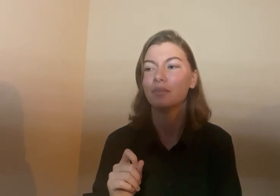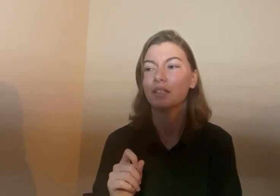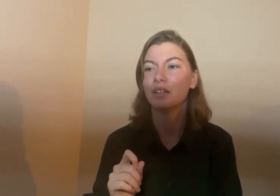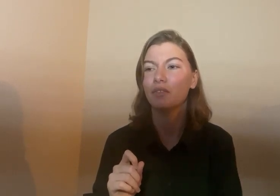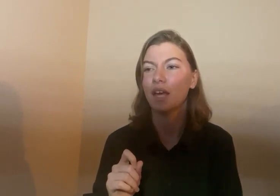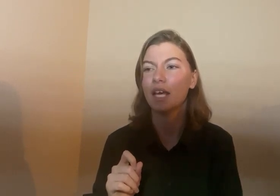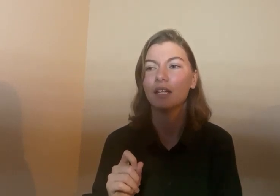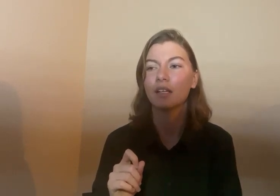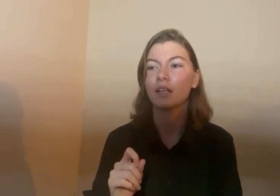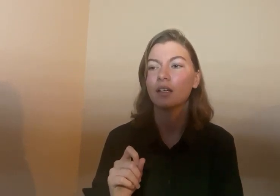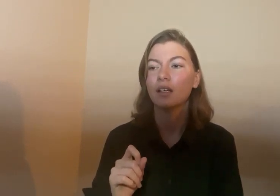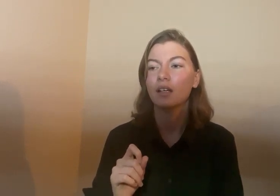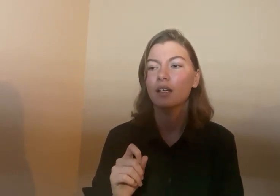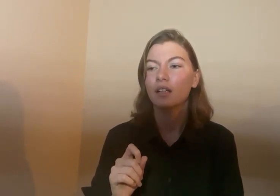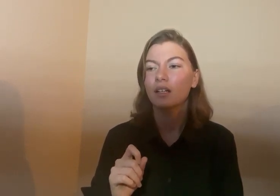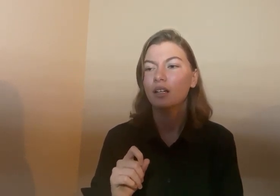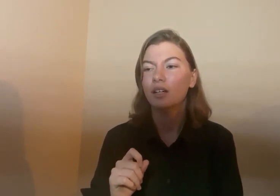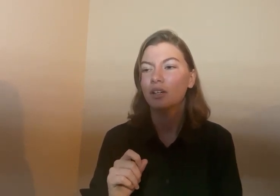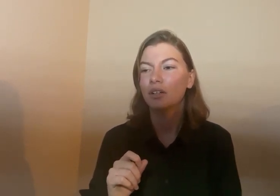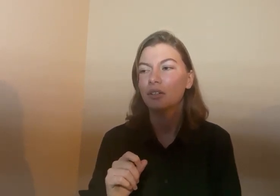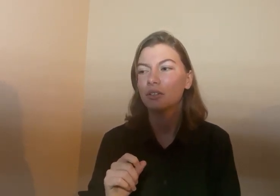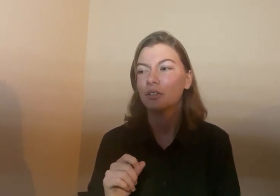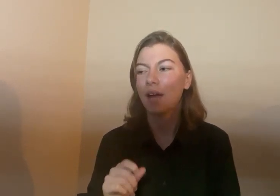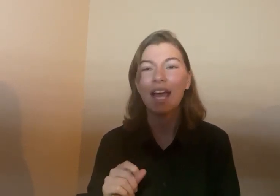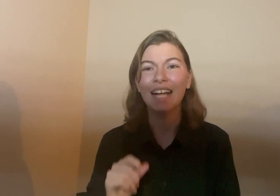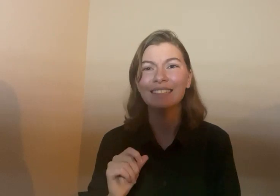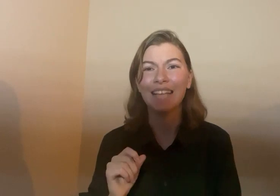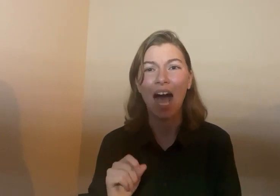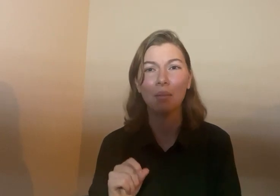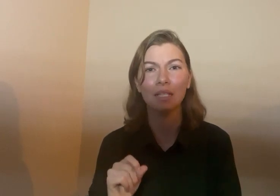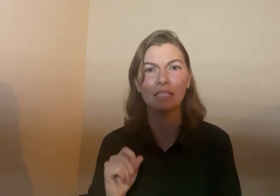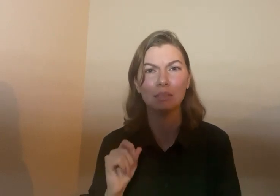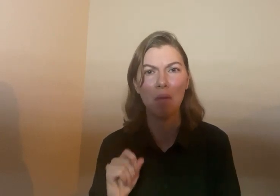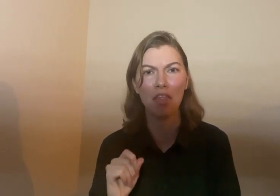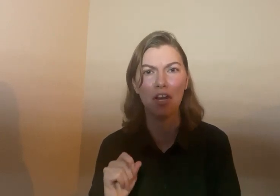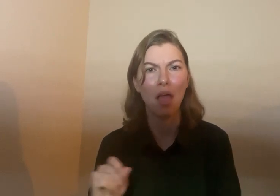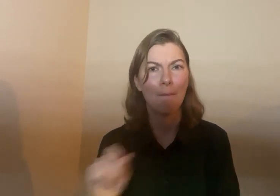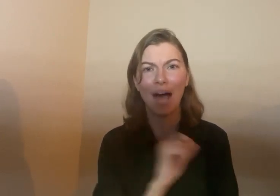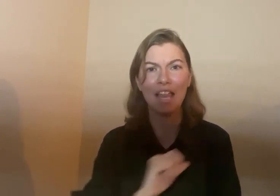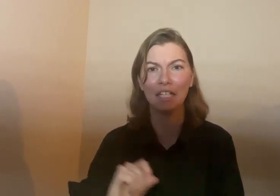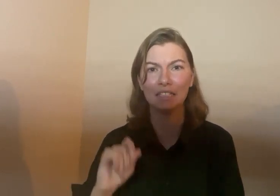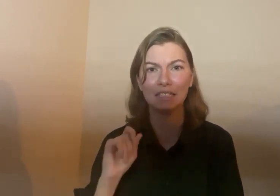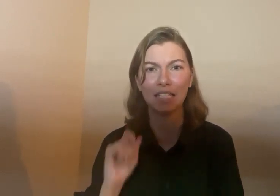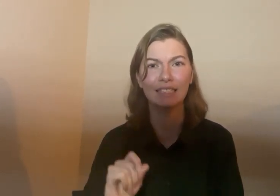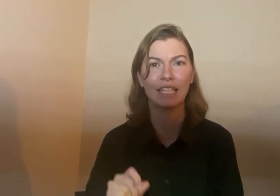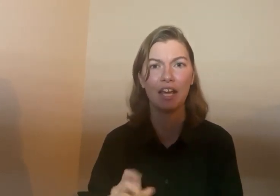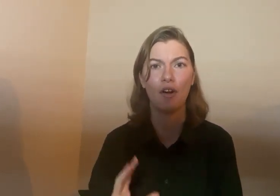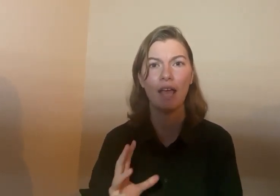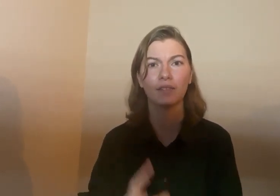Bacon, Grey, untimely smothered by their dusky graves.